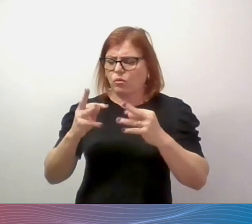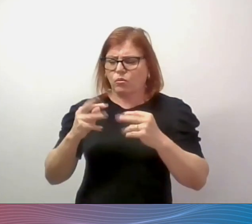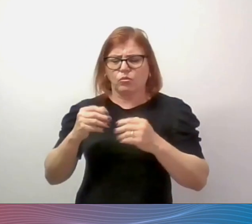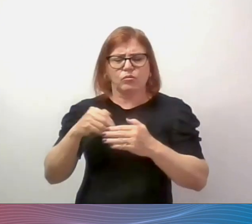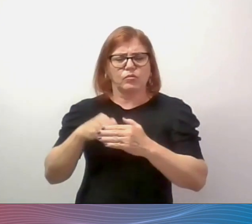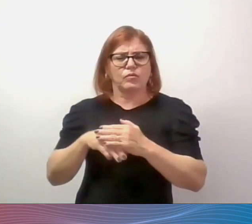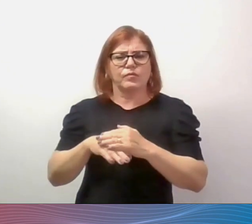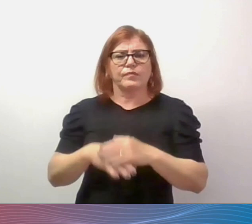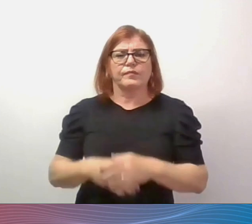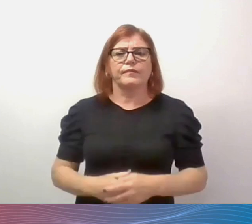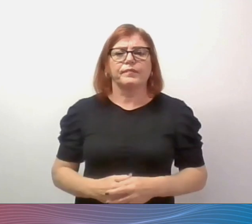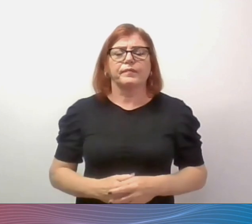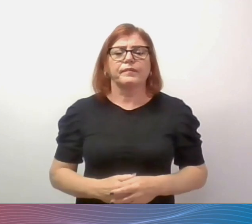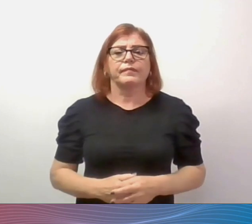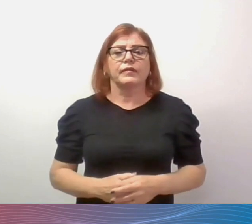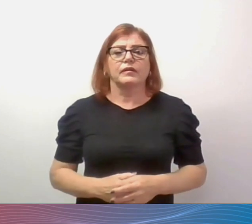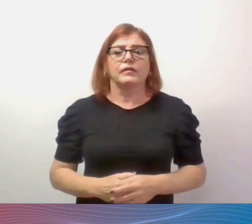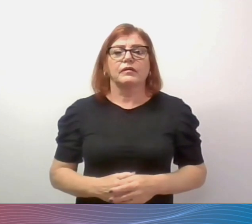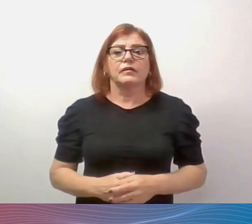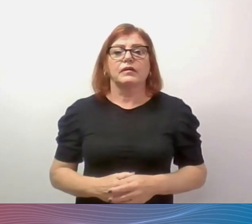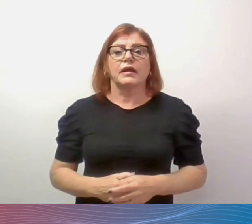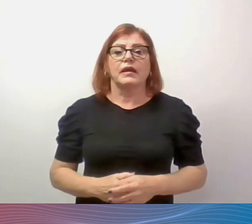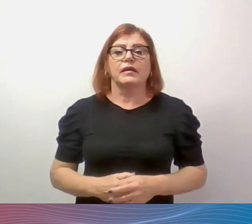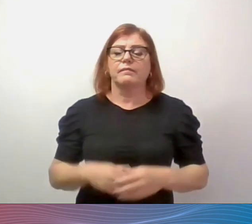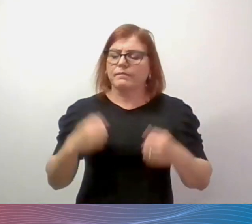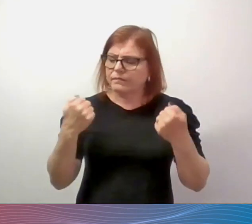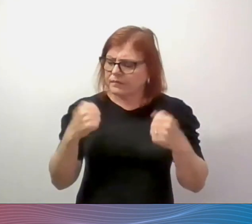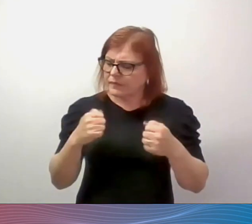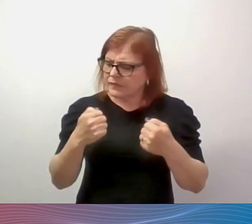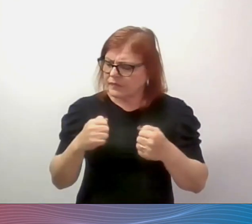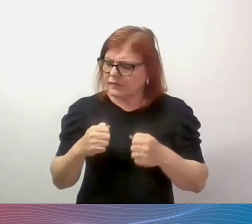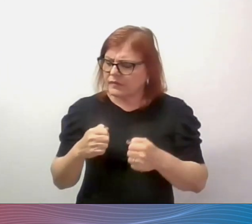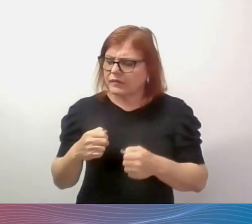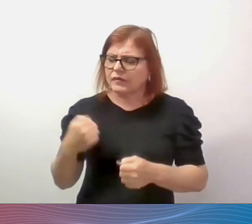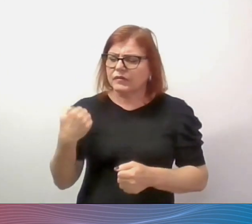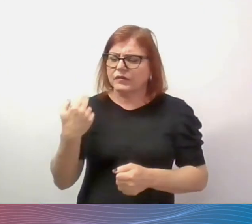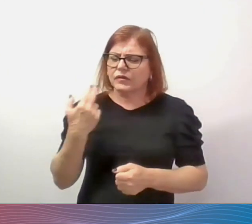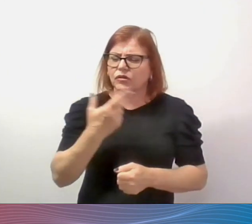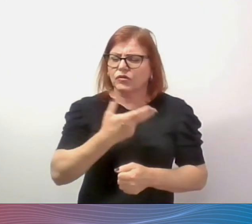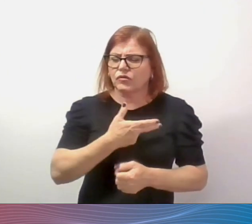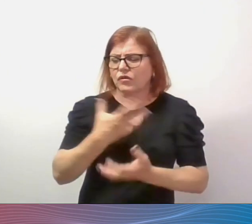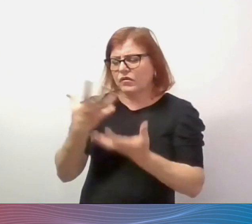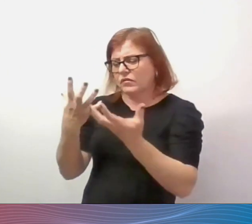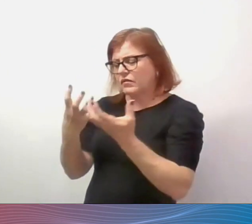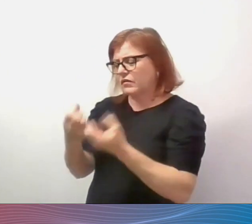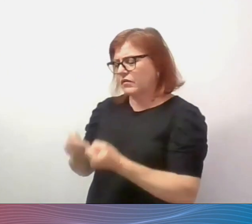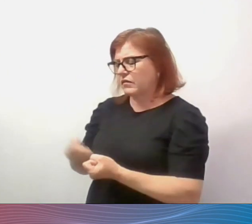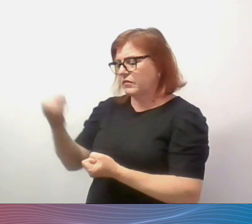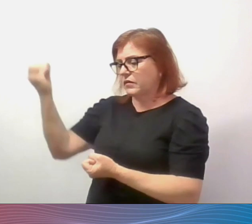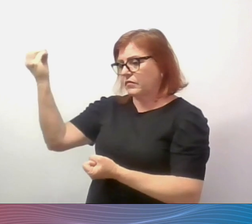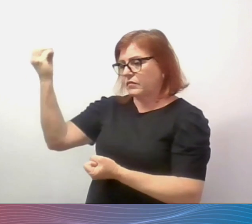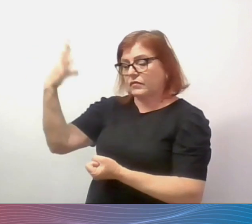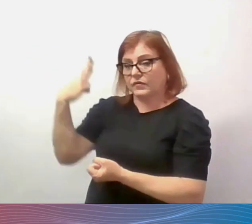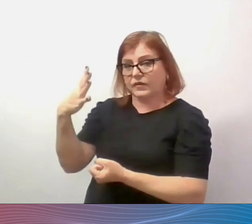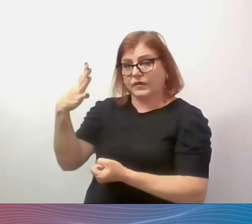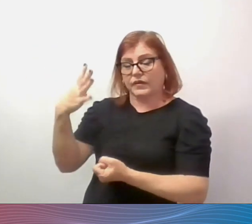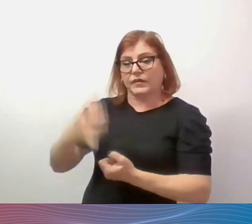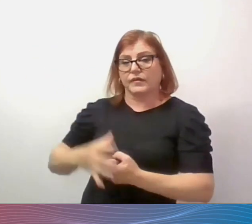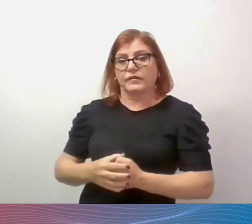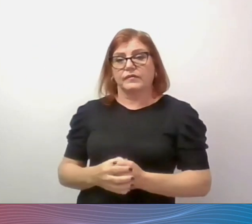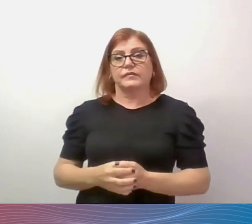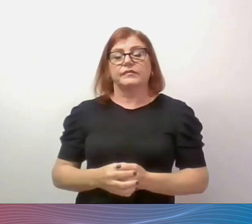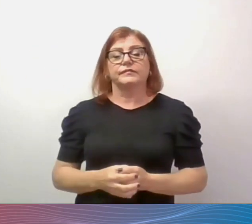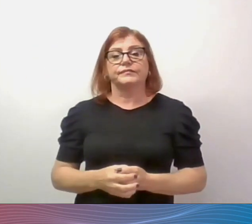Então é necessário nós, os receptores da graça, so it is necessary that us, the receivers of